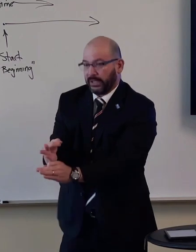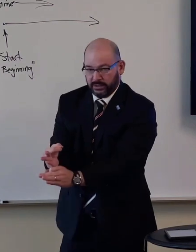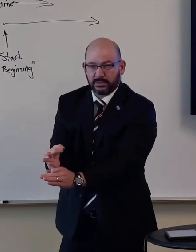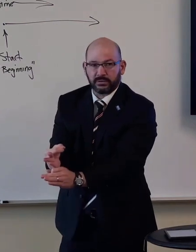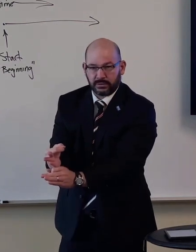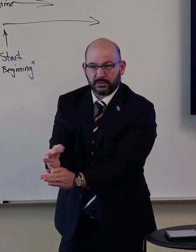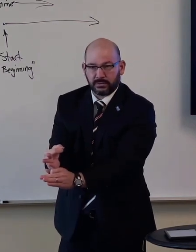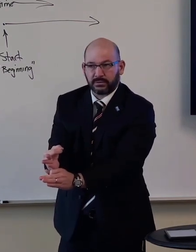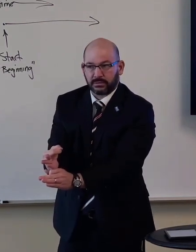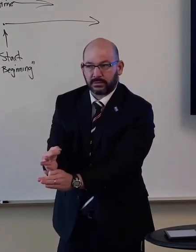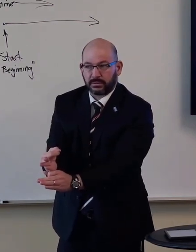faith.